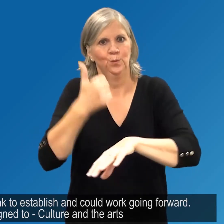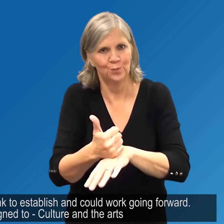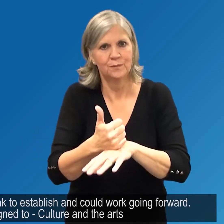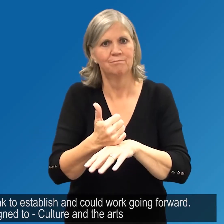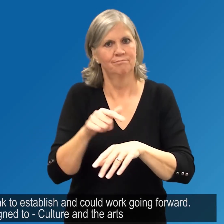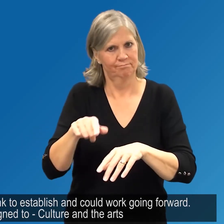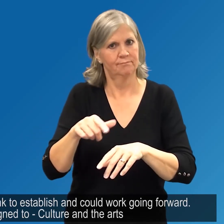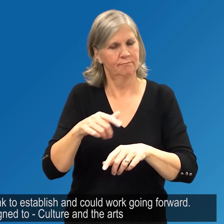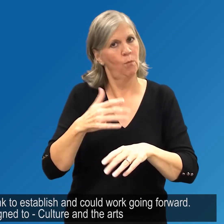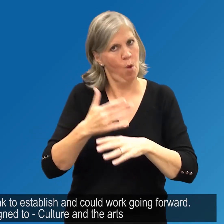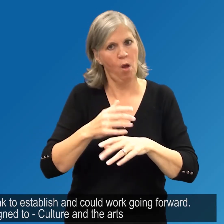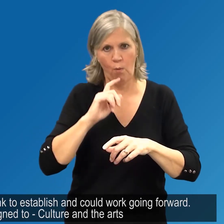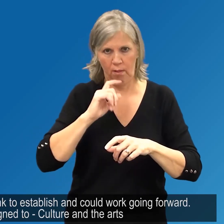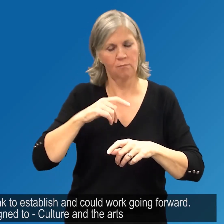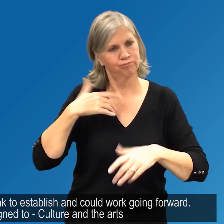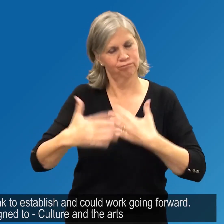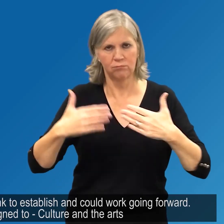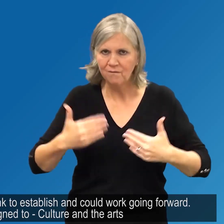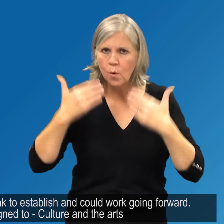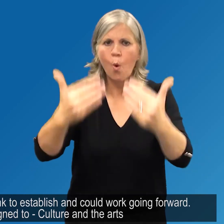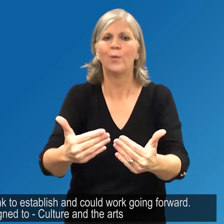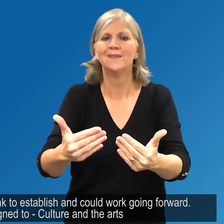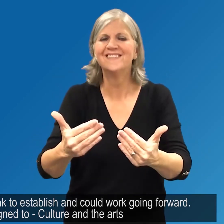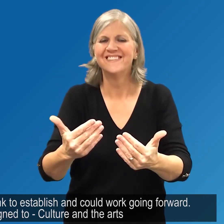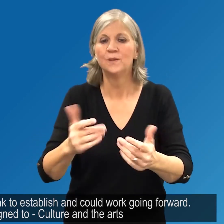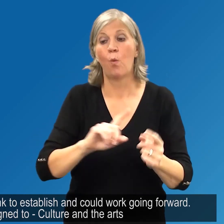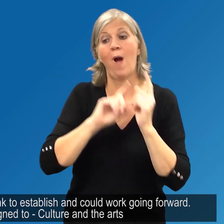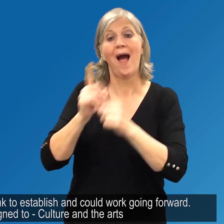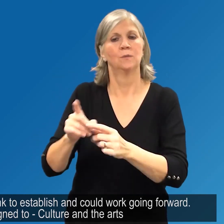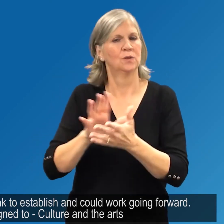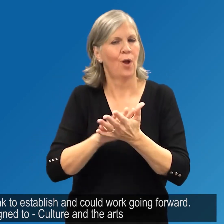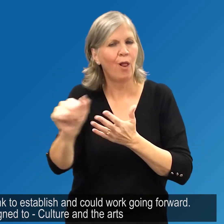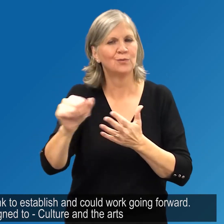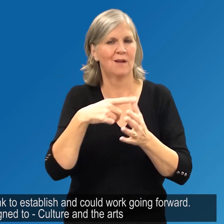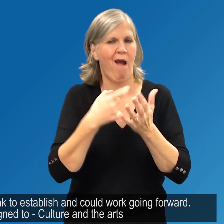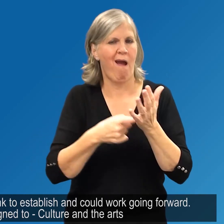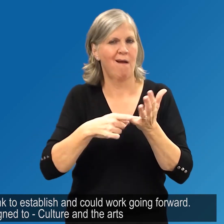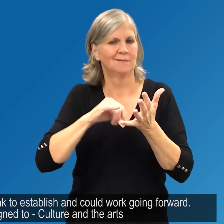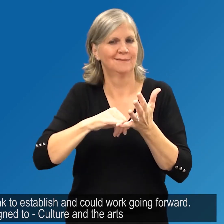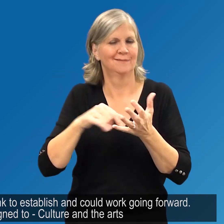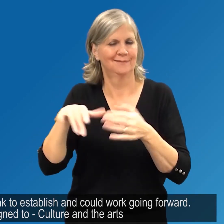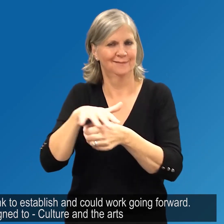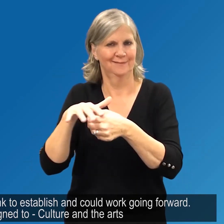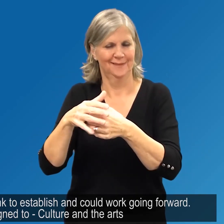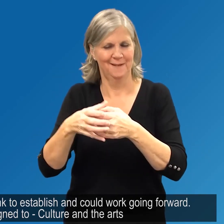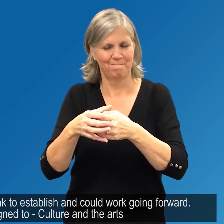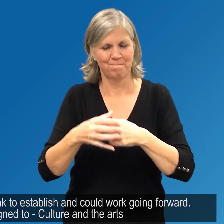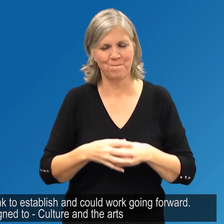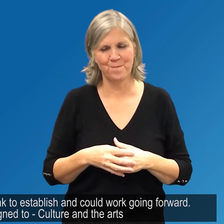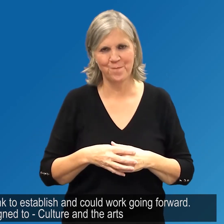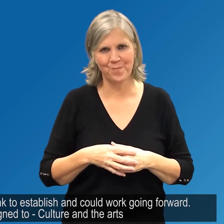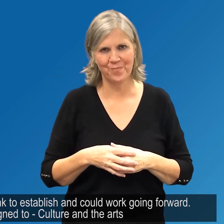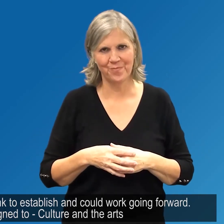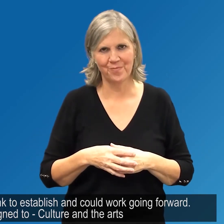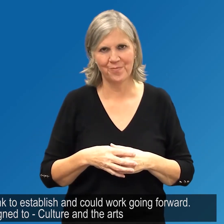This was a helpful link to establish and could work going forward. Assigned to Culture and the Arts.